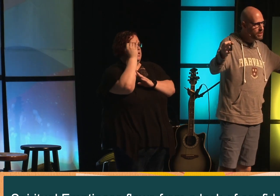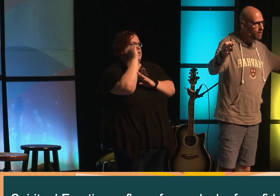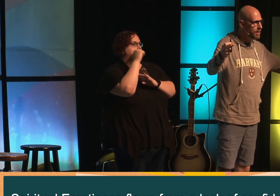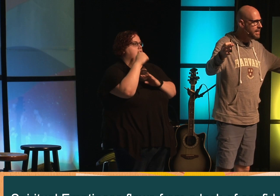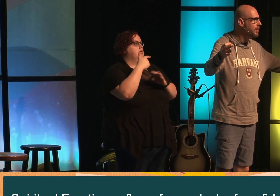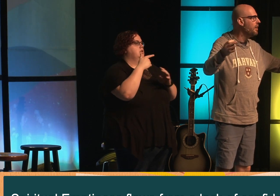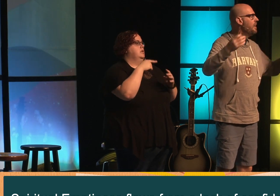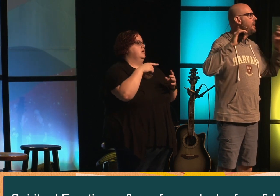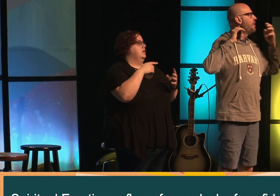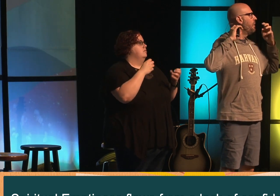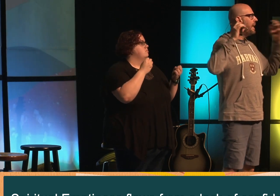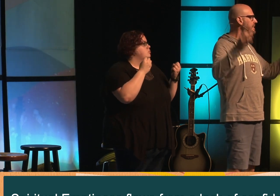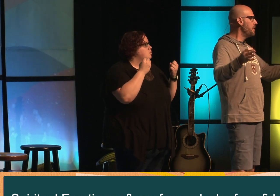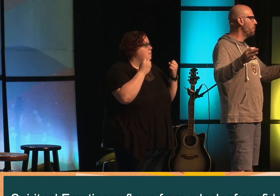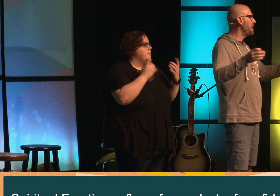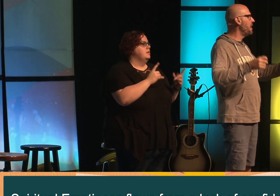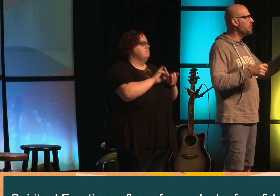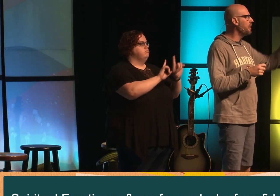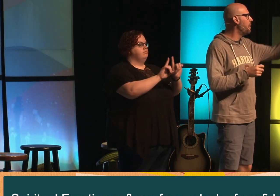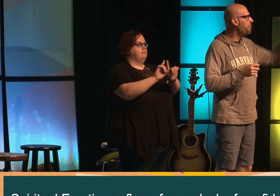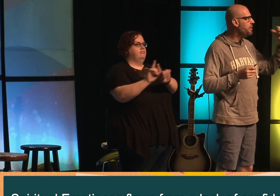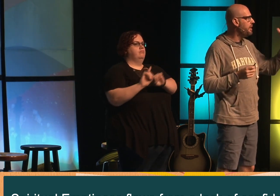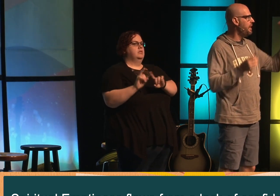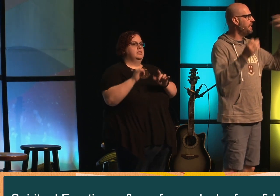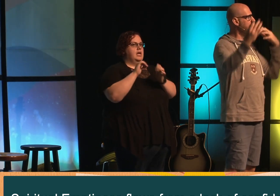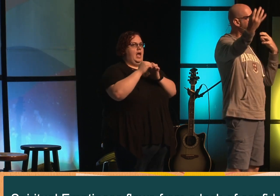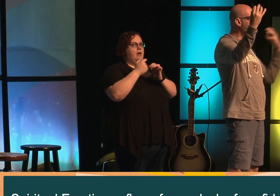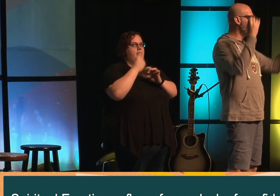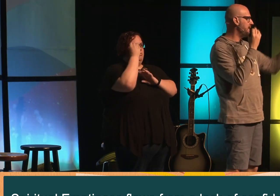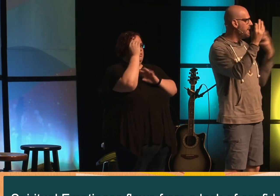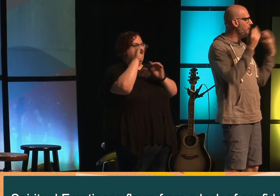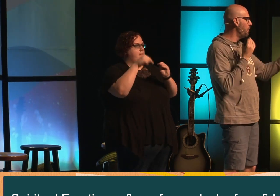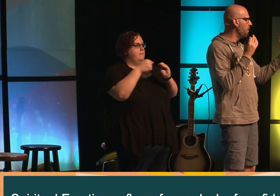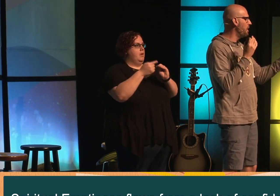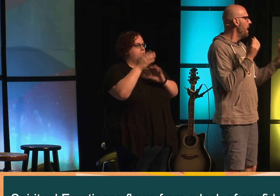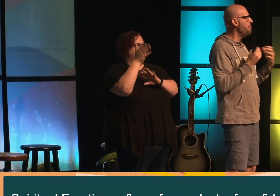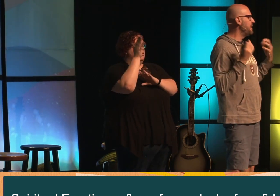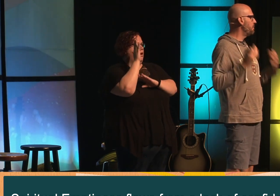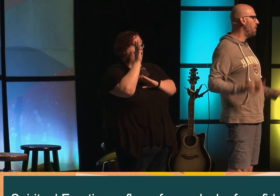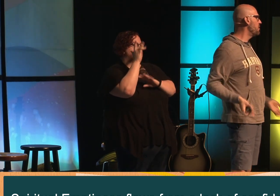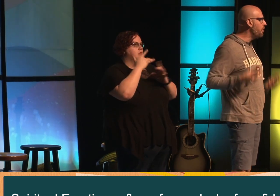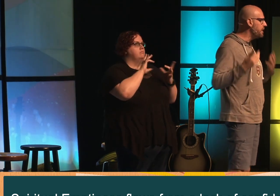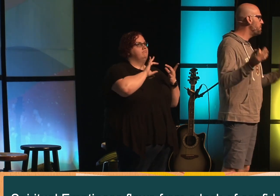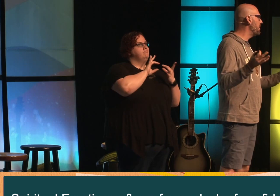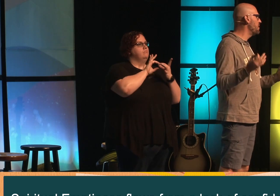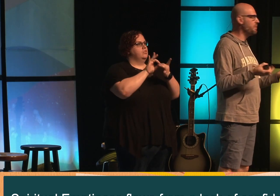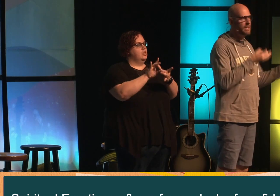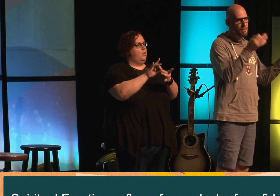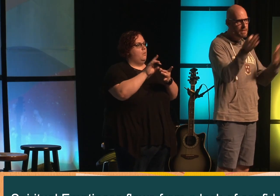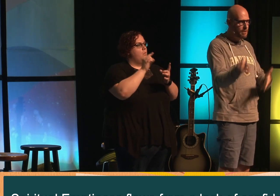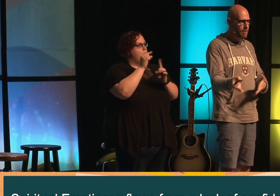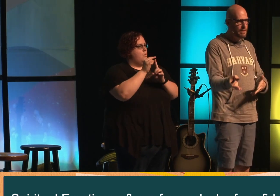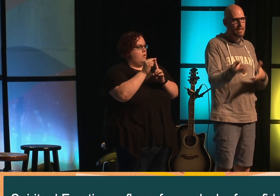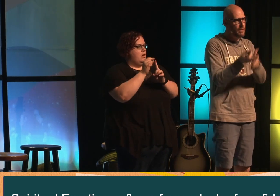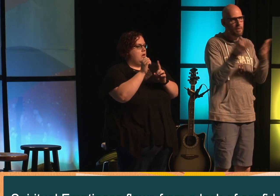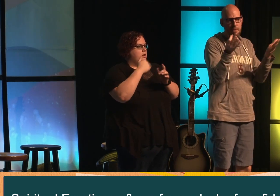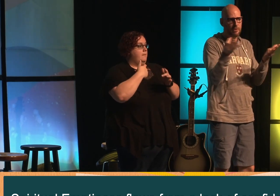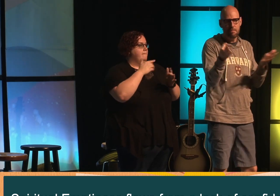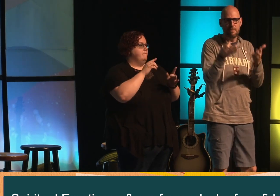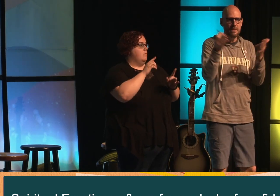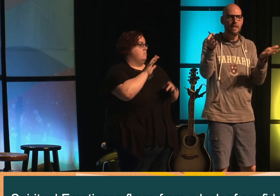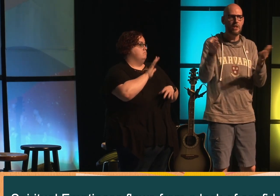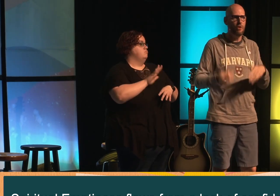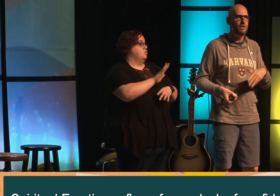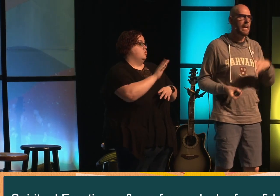many people as there are here, when I say the word God, you're going to put an attachment to that word based upon your own experience, which is going to be different than even the